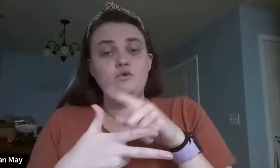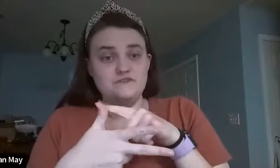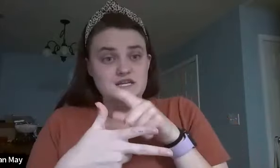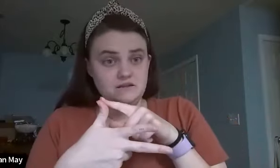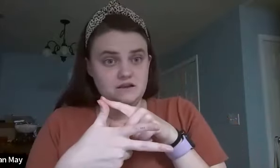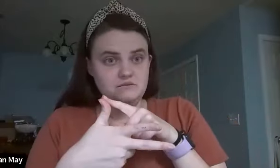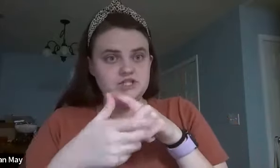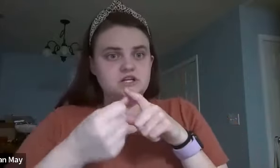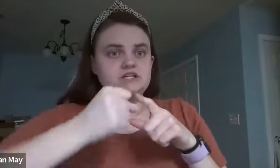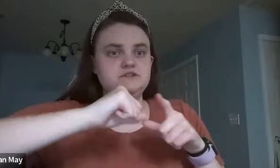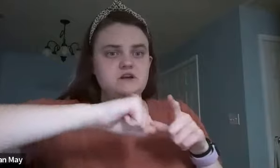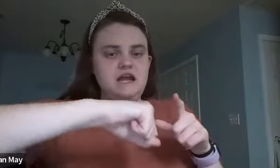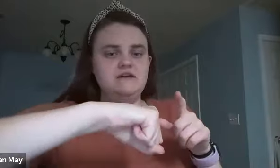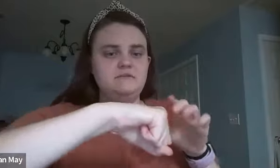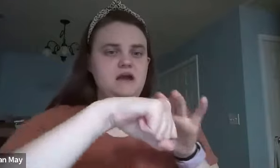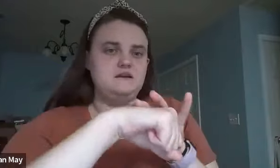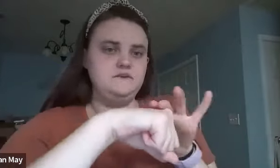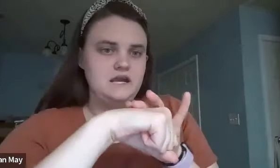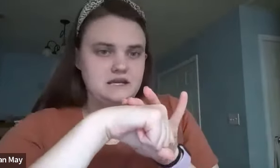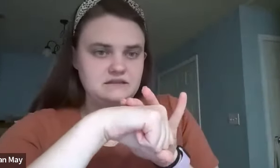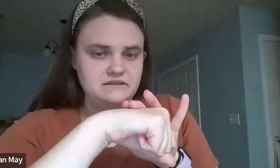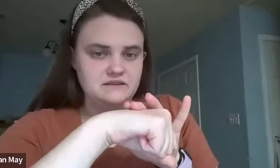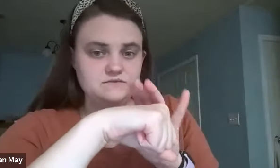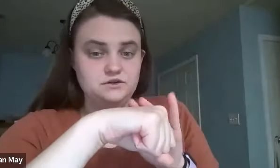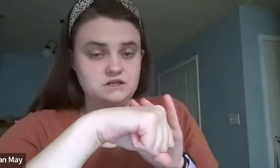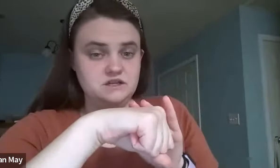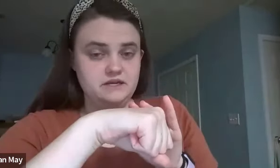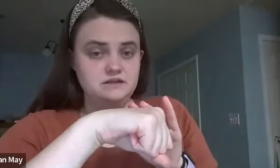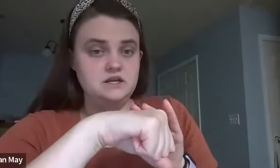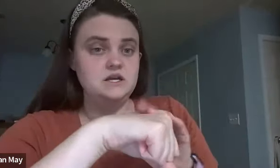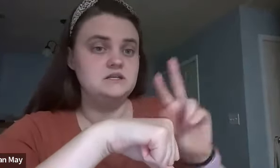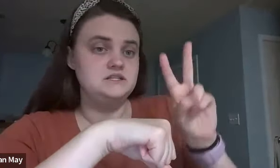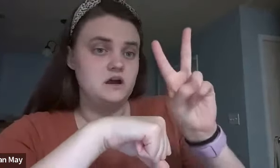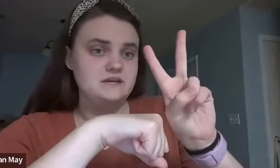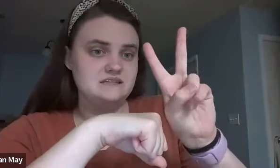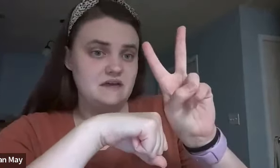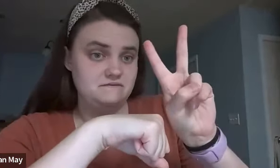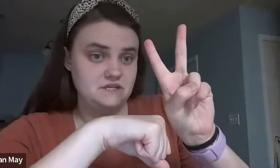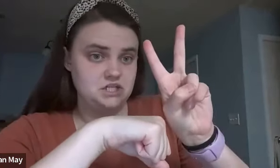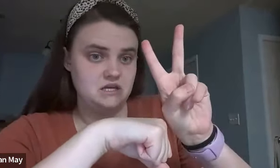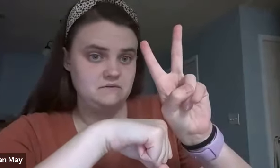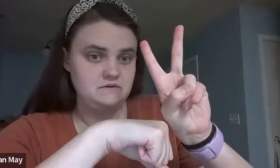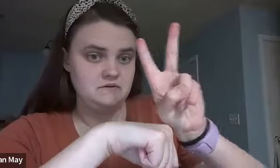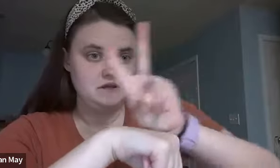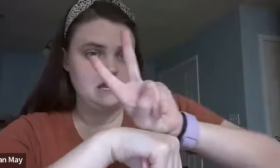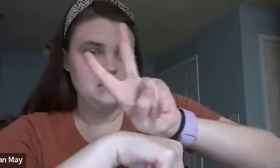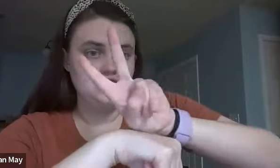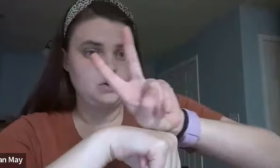For vanilla, what you're going to do is you're going to have the back of your hand like this for your non-dominant. Dominant's in that V shape, and you're going